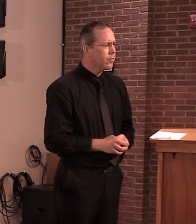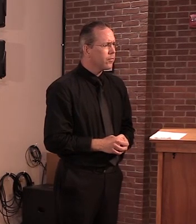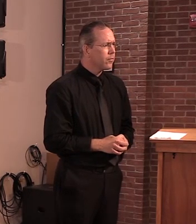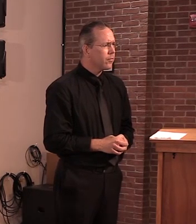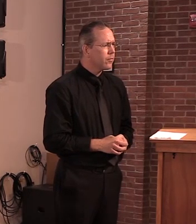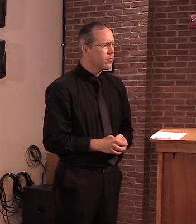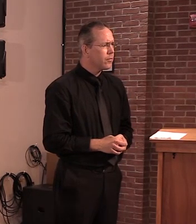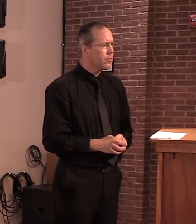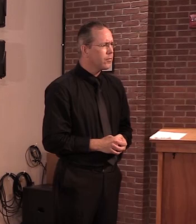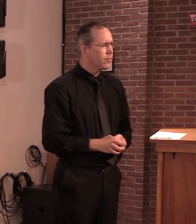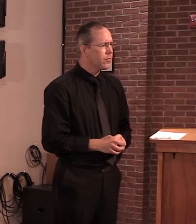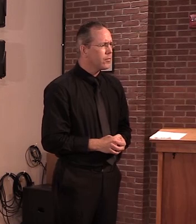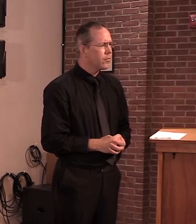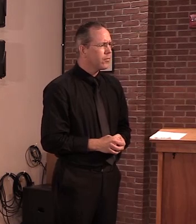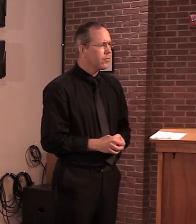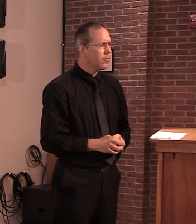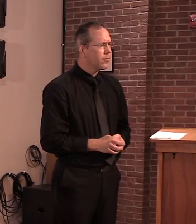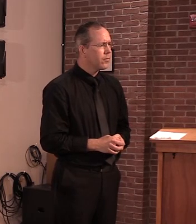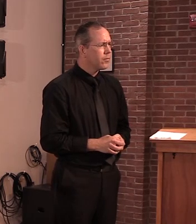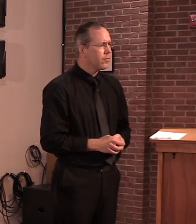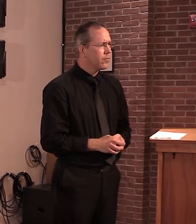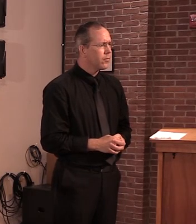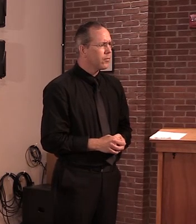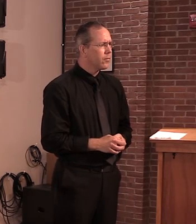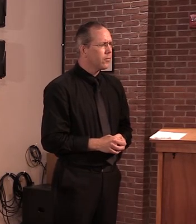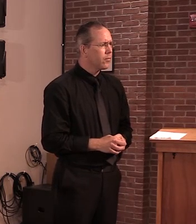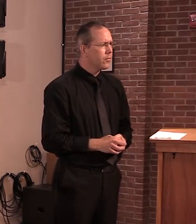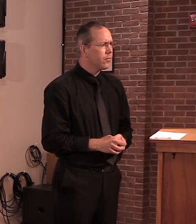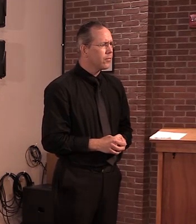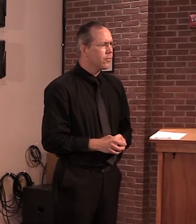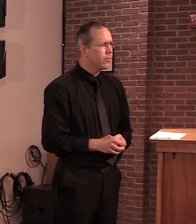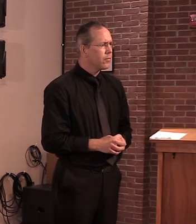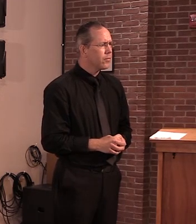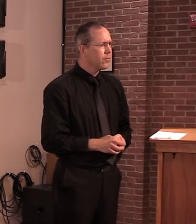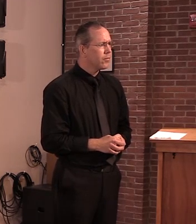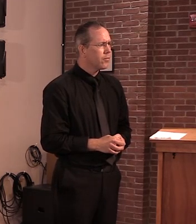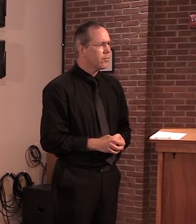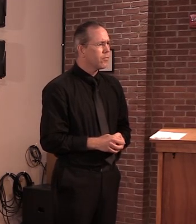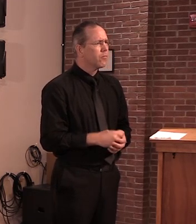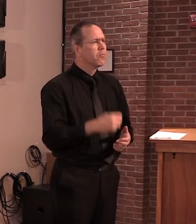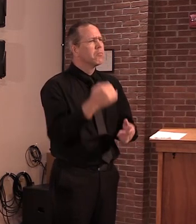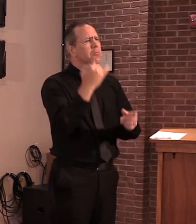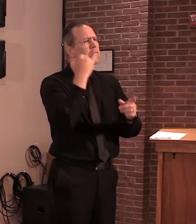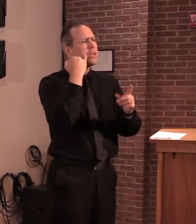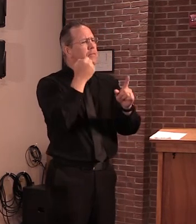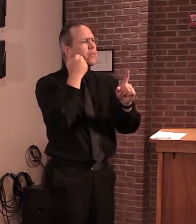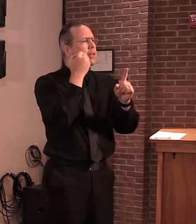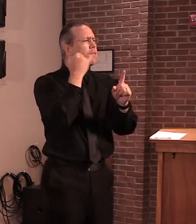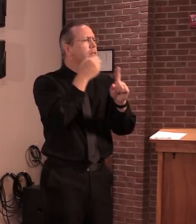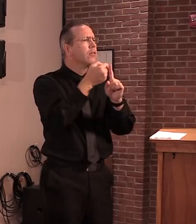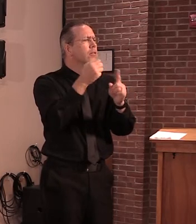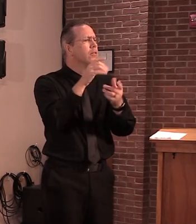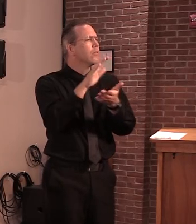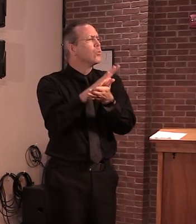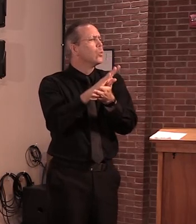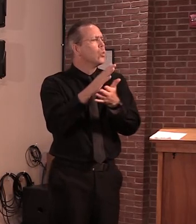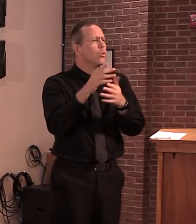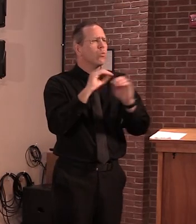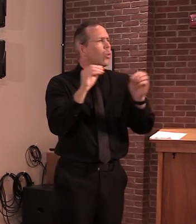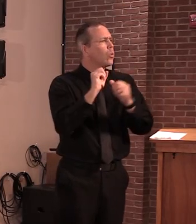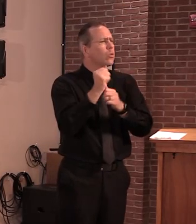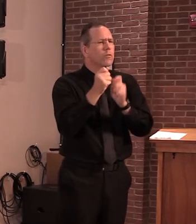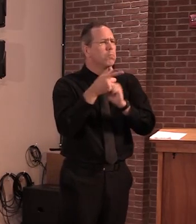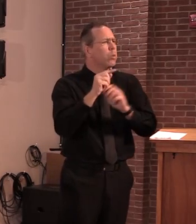to come play with us if your school shuts you down. So I guess the question is, will